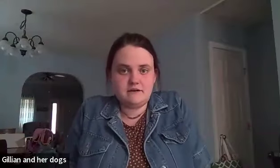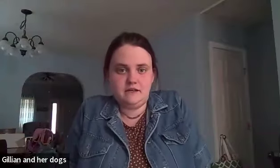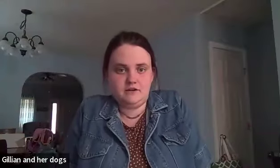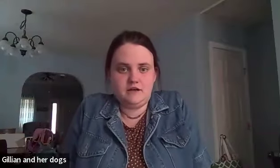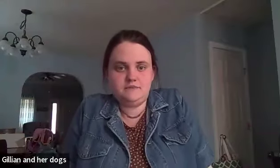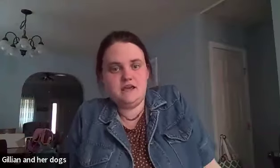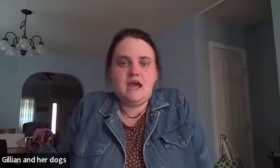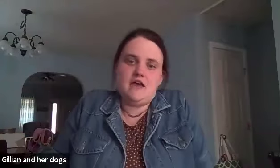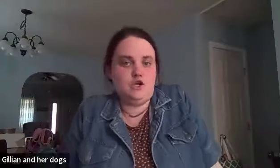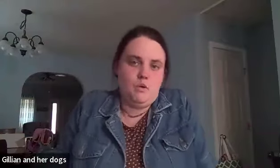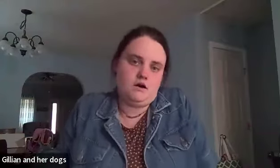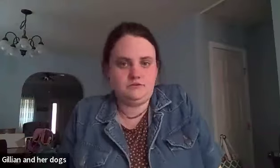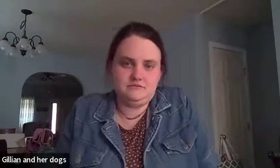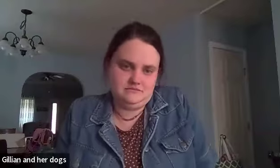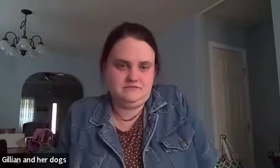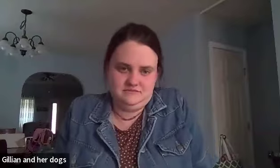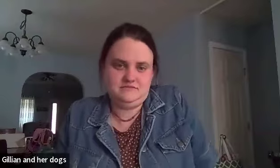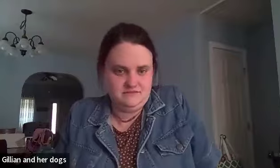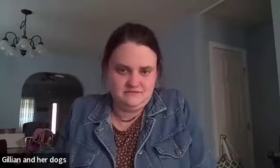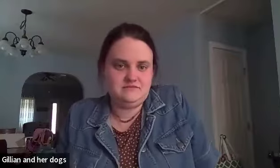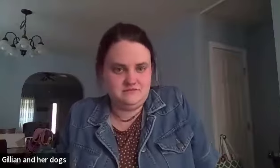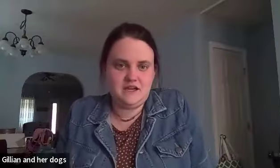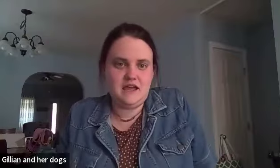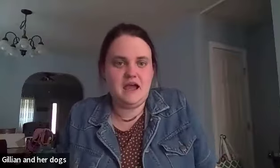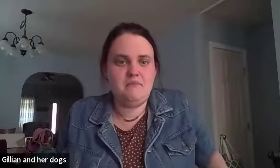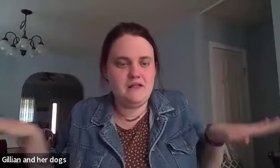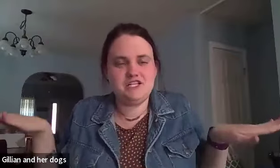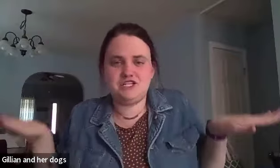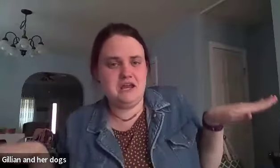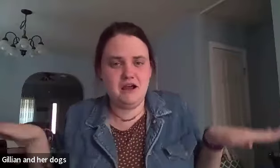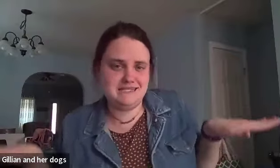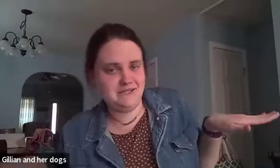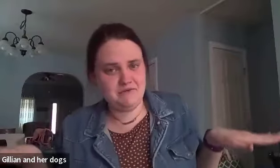down here at your hips, and then you waddle. Okay, I apologize, you cannot see me